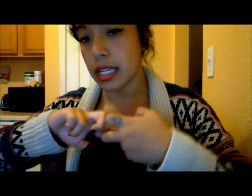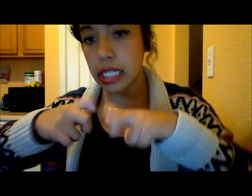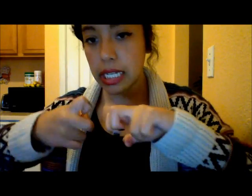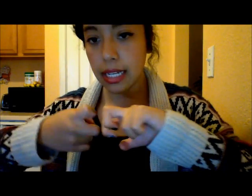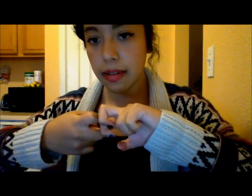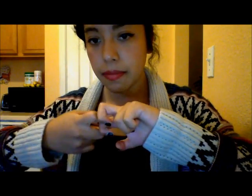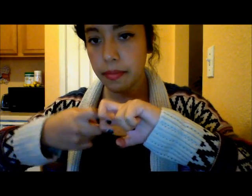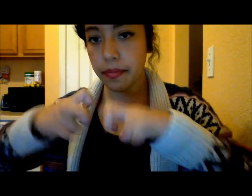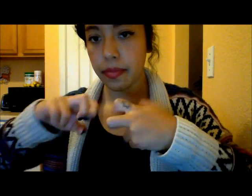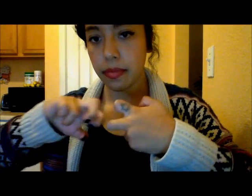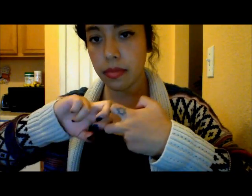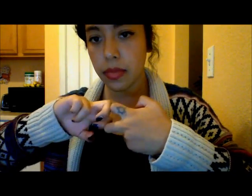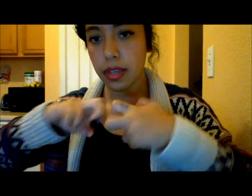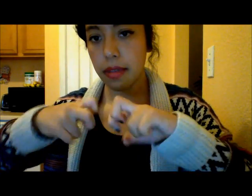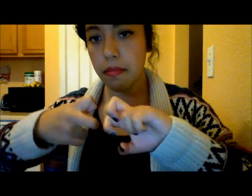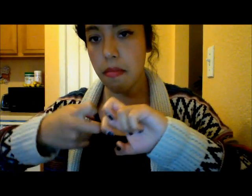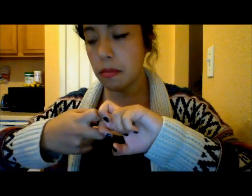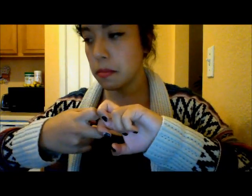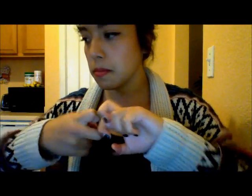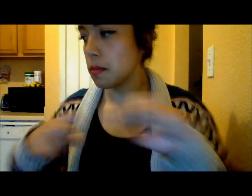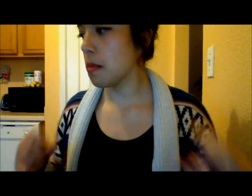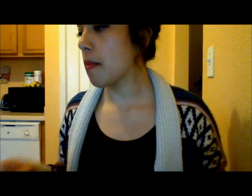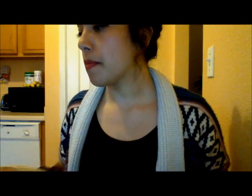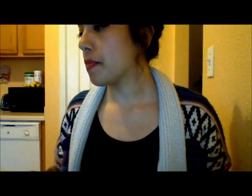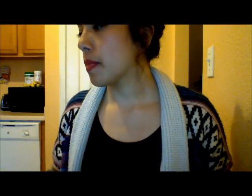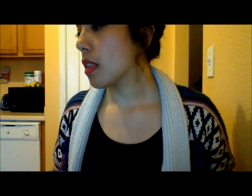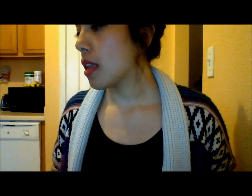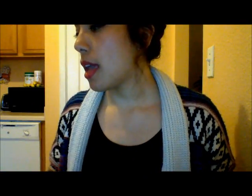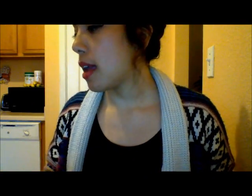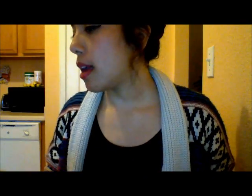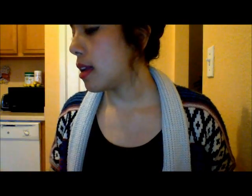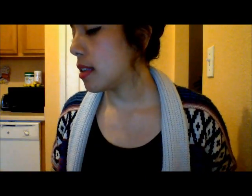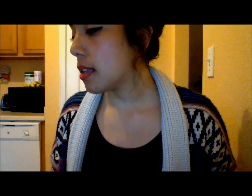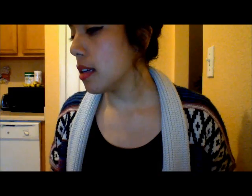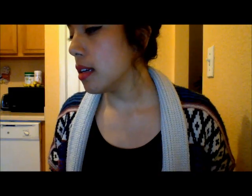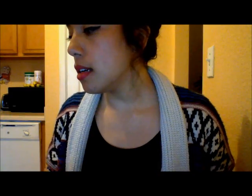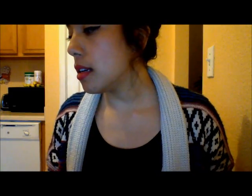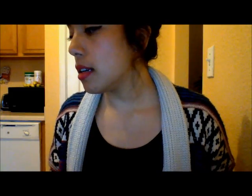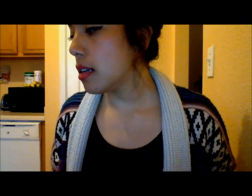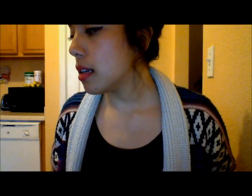Needy. Okay. And then